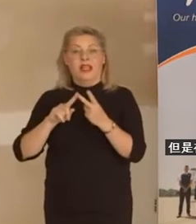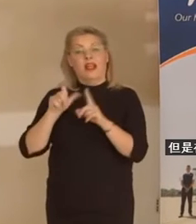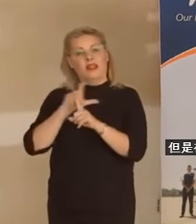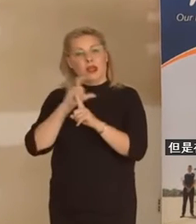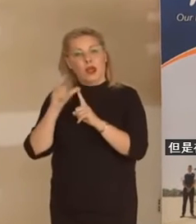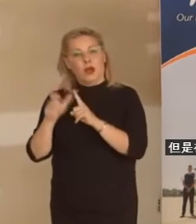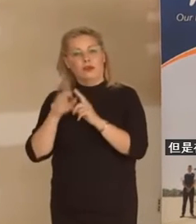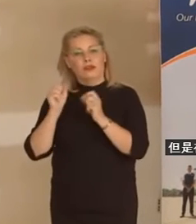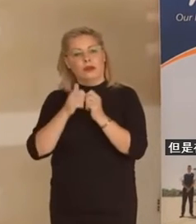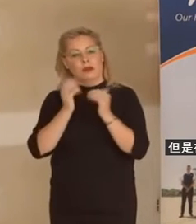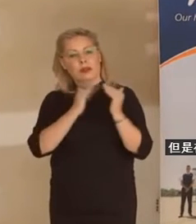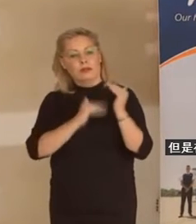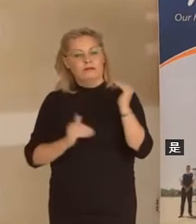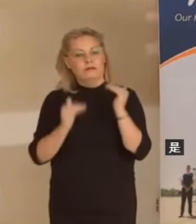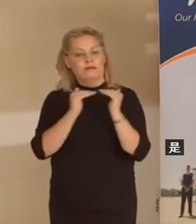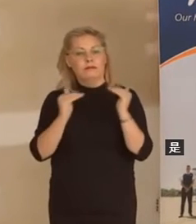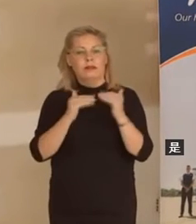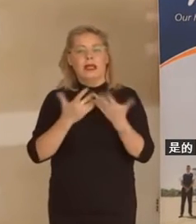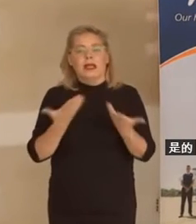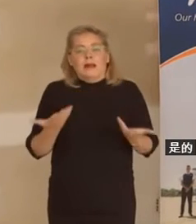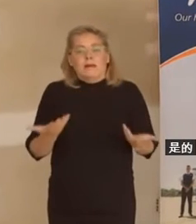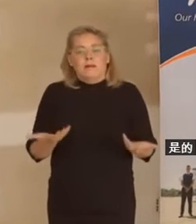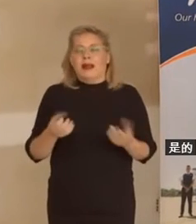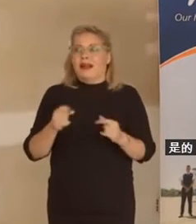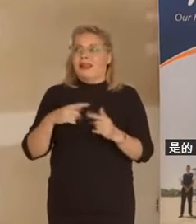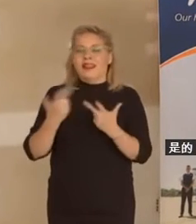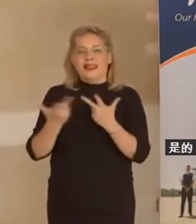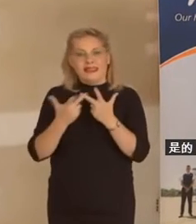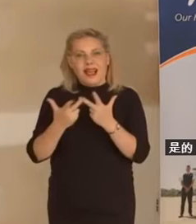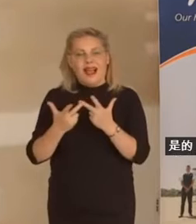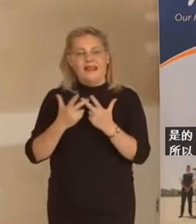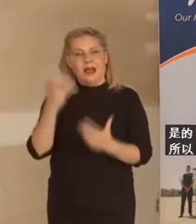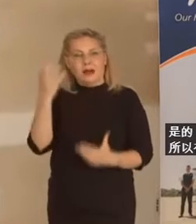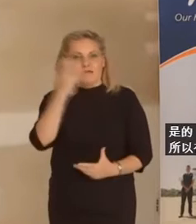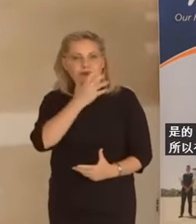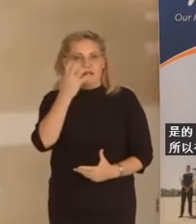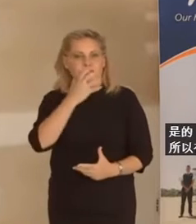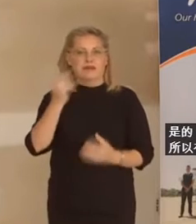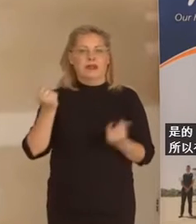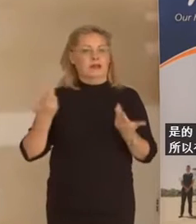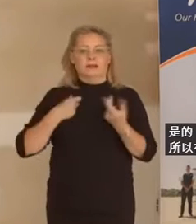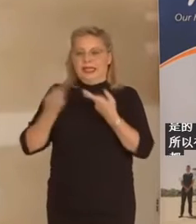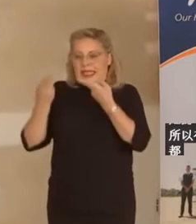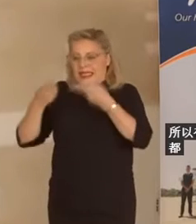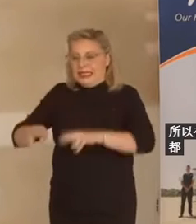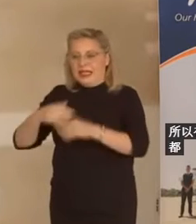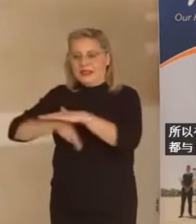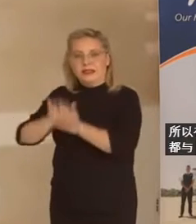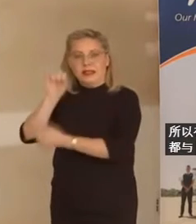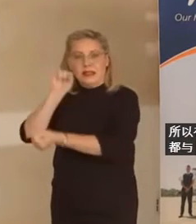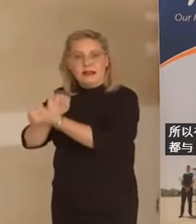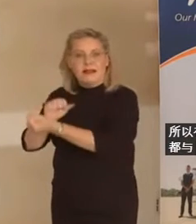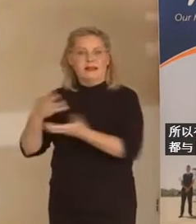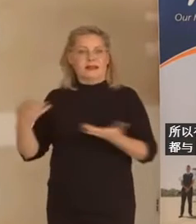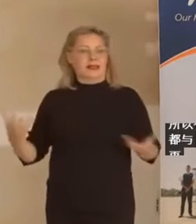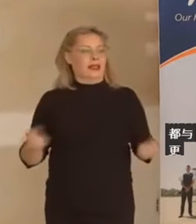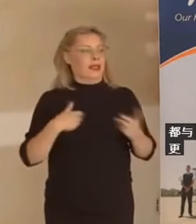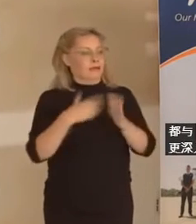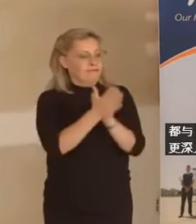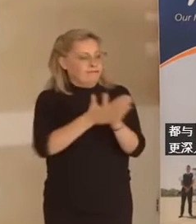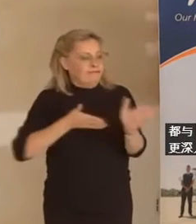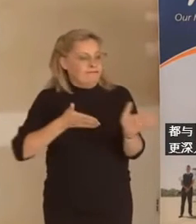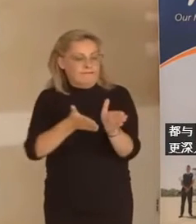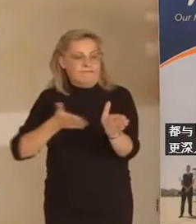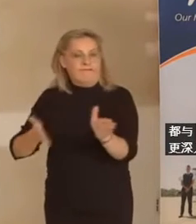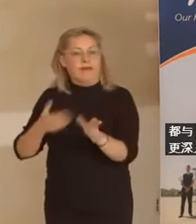vaccination rates and also Indigenous deaths in custody? Yeah, What are you going to do? So a few things as well. A lot of this has to do with also having